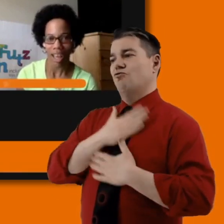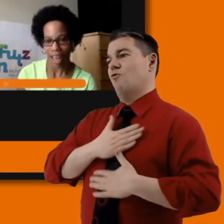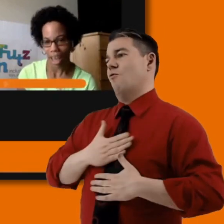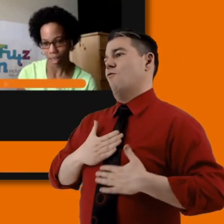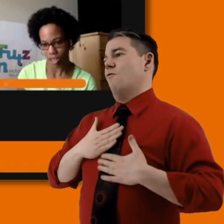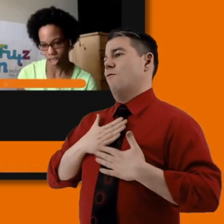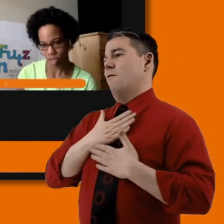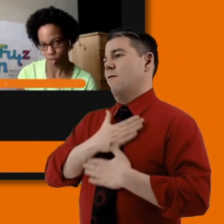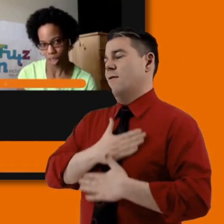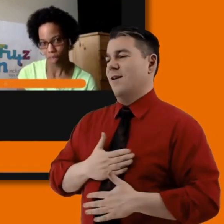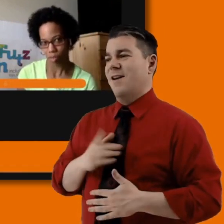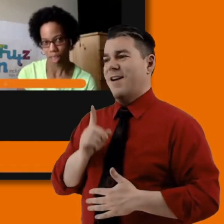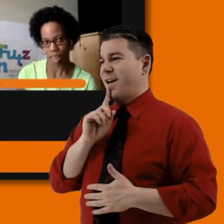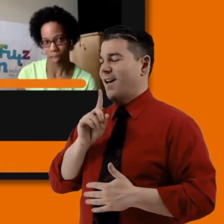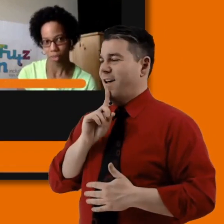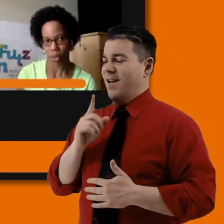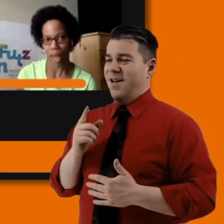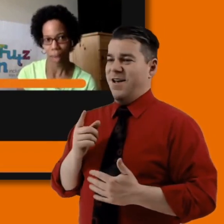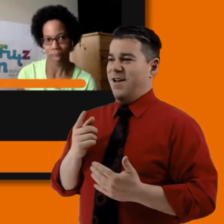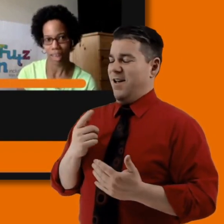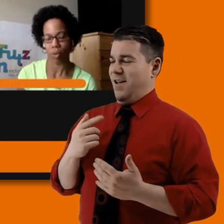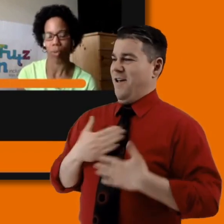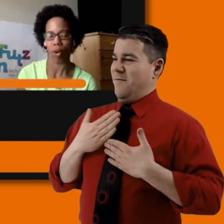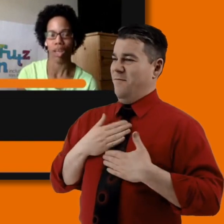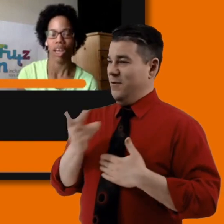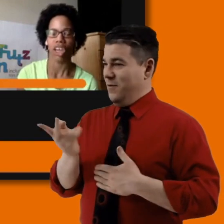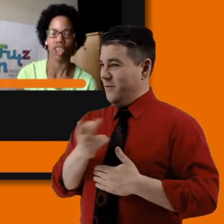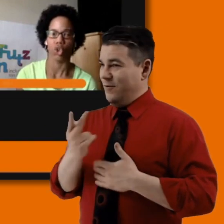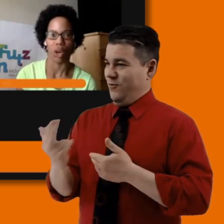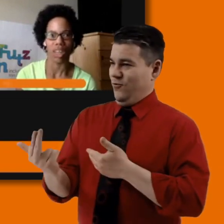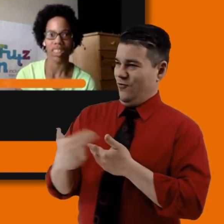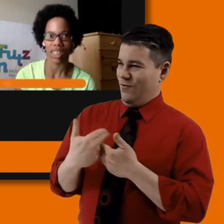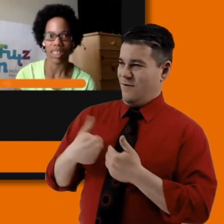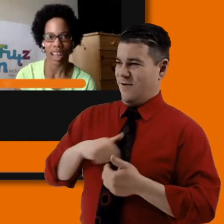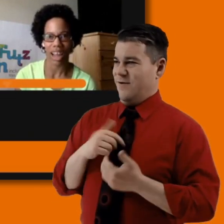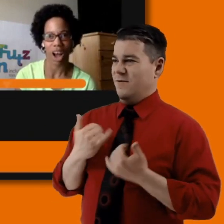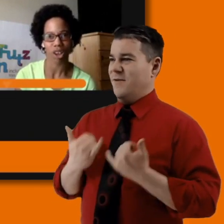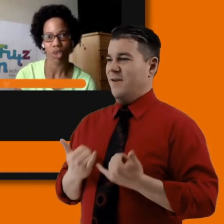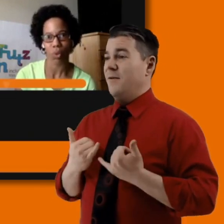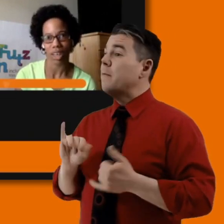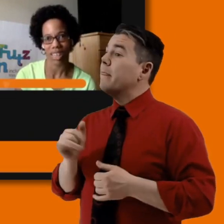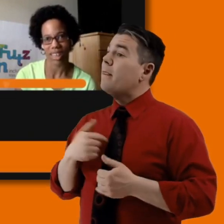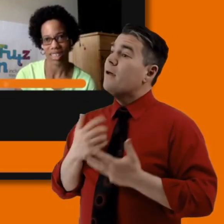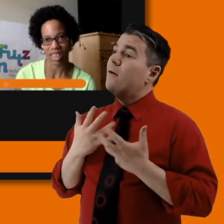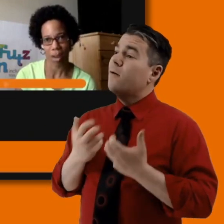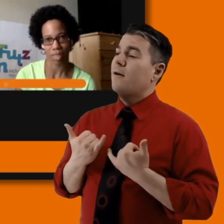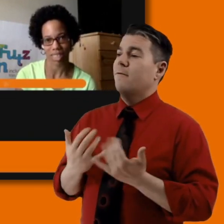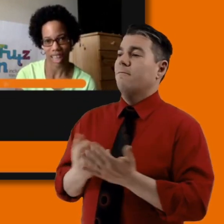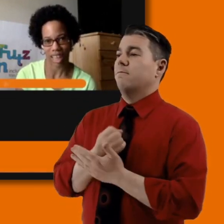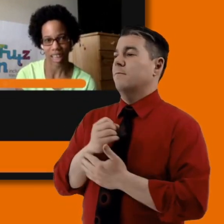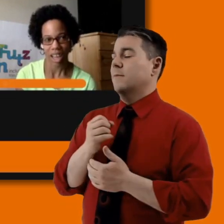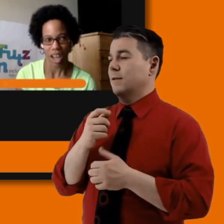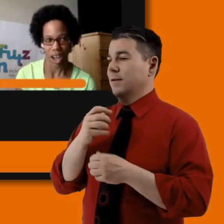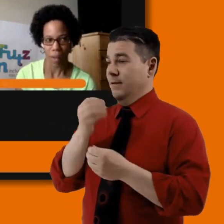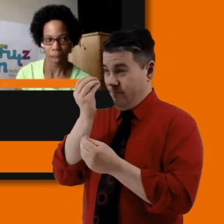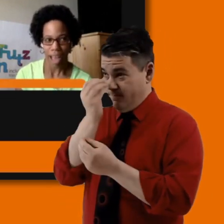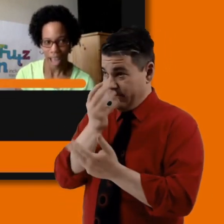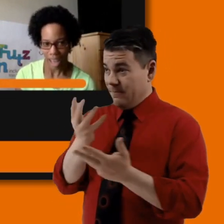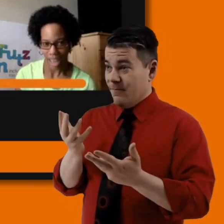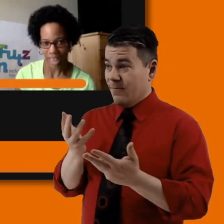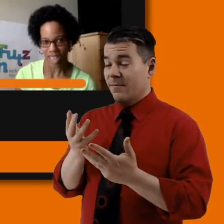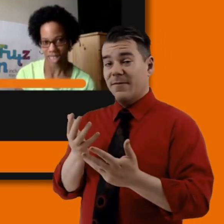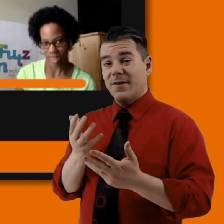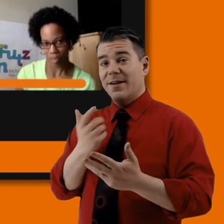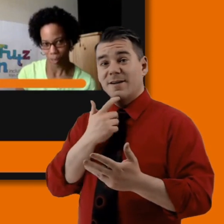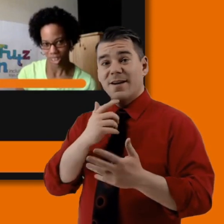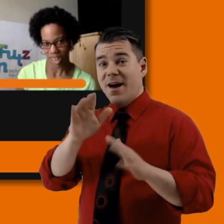joy. I just really, really am so happy that you both could join us today. And I also want to take this time to say